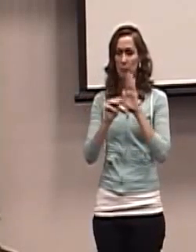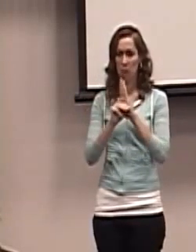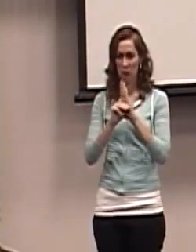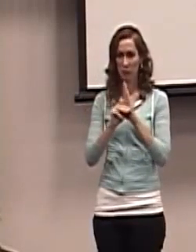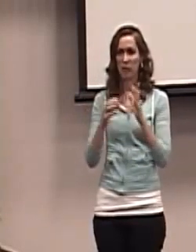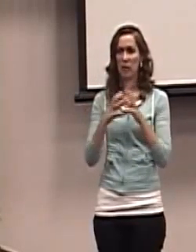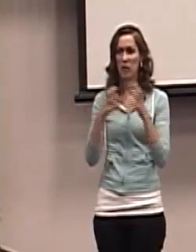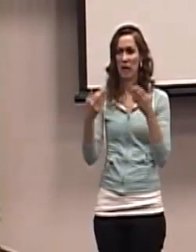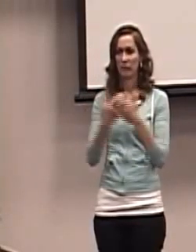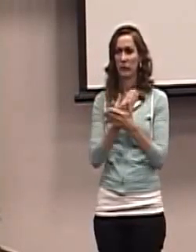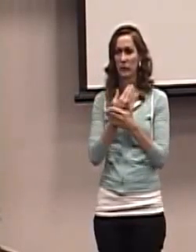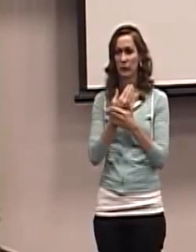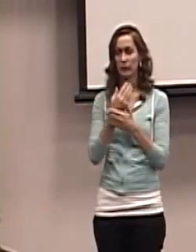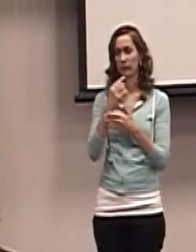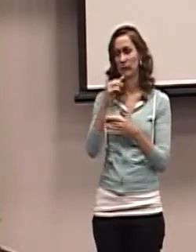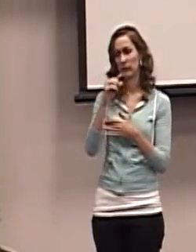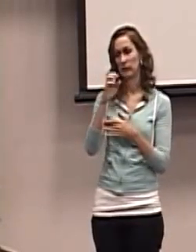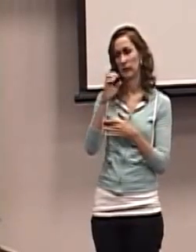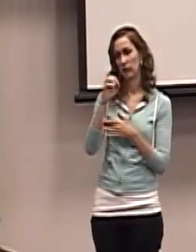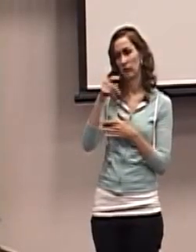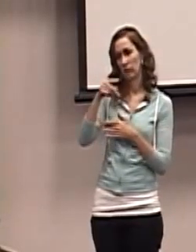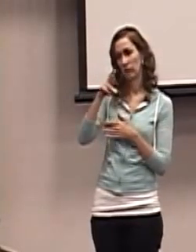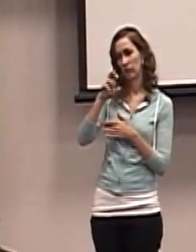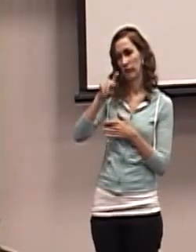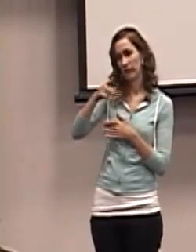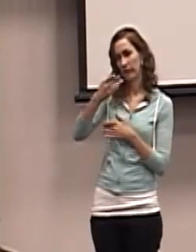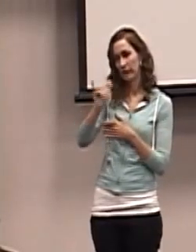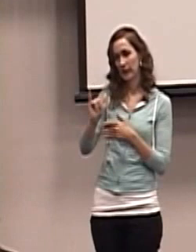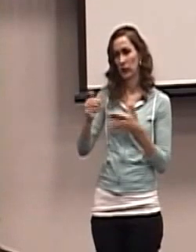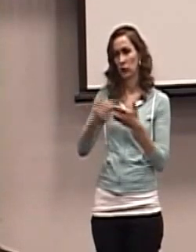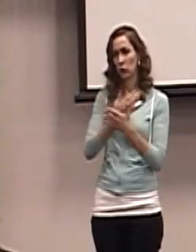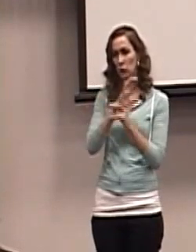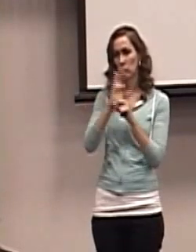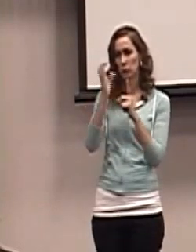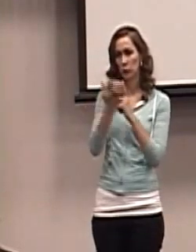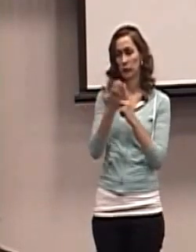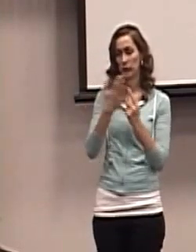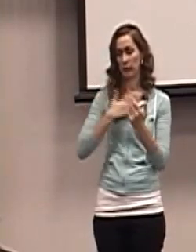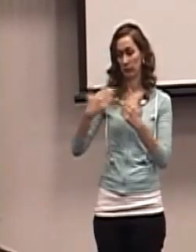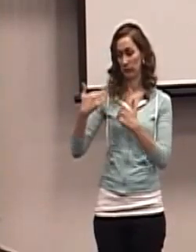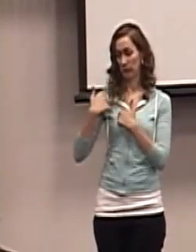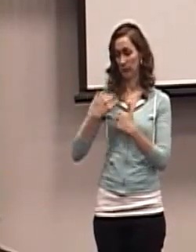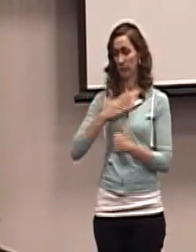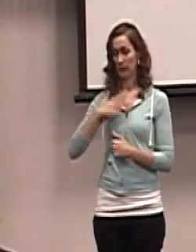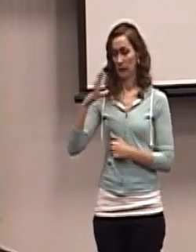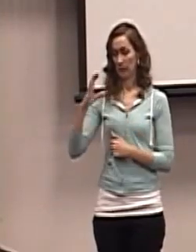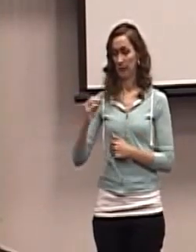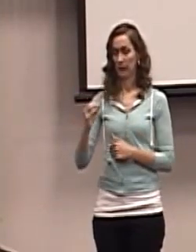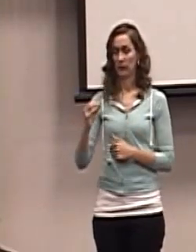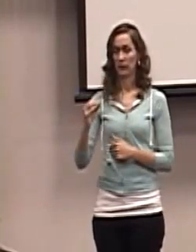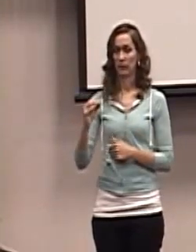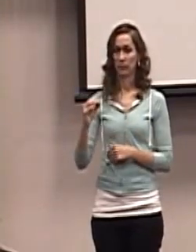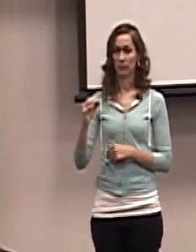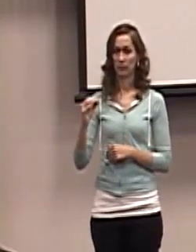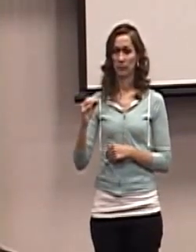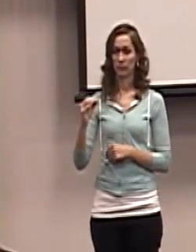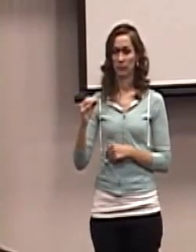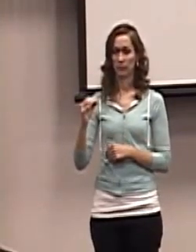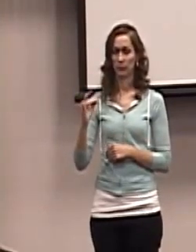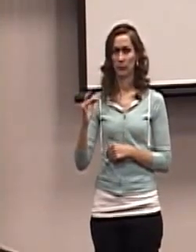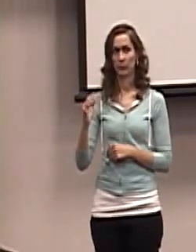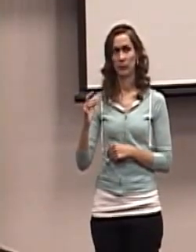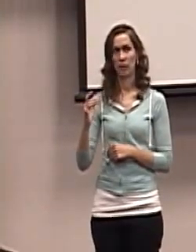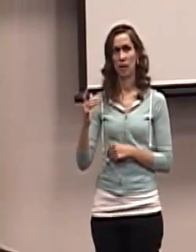geography, a very new culture, and my responsibilities at the company that I was with. I covered